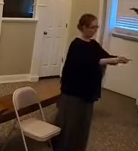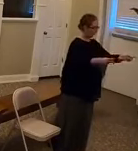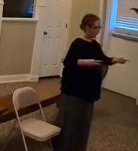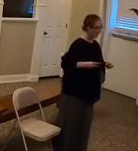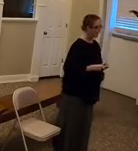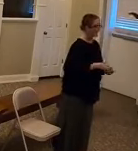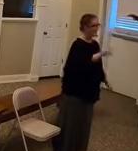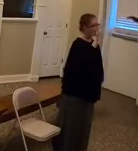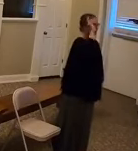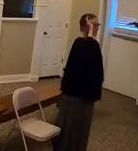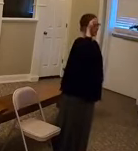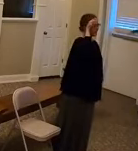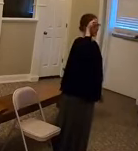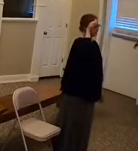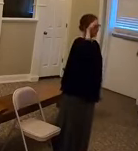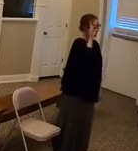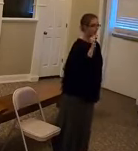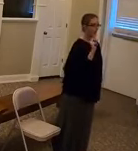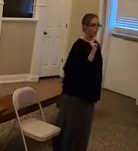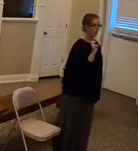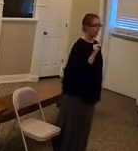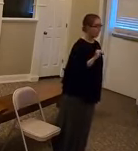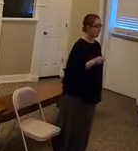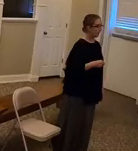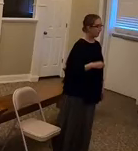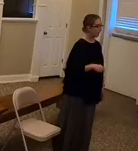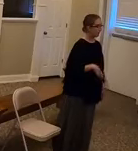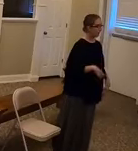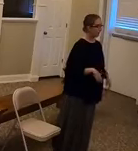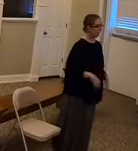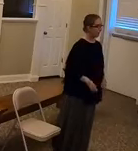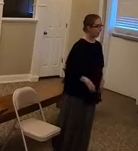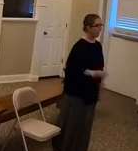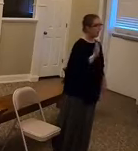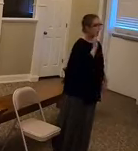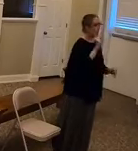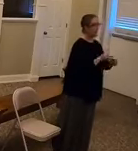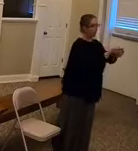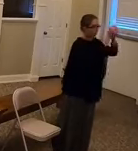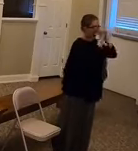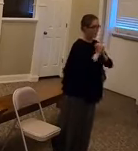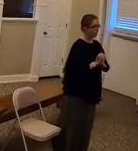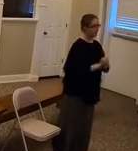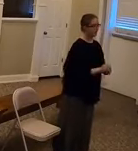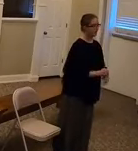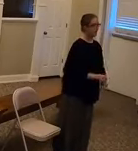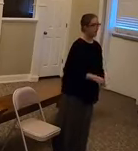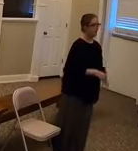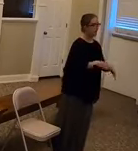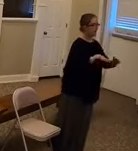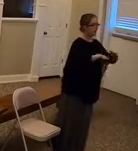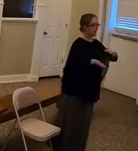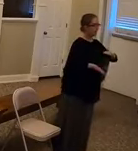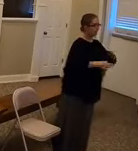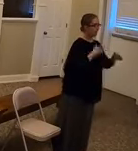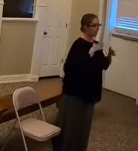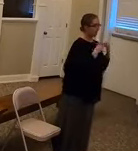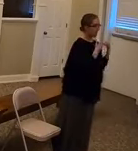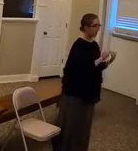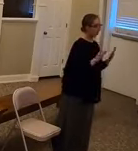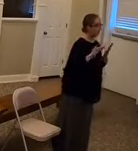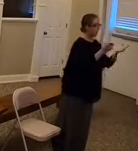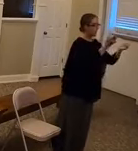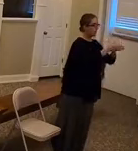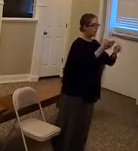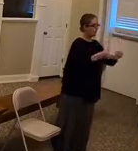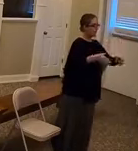devil. Hallelujah. Oh, no, no, no, no. I'm in the house of God. I'm going to worship him from the bottom of my heart. I'm going to